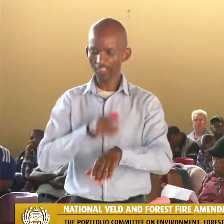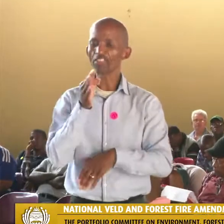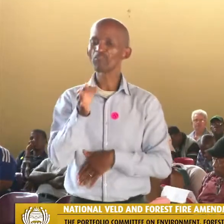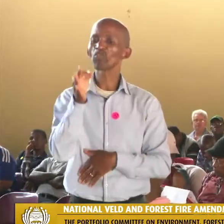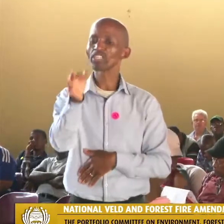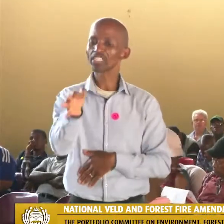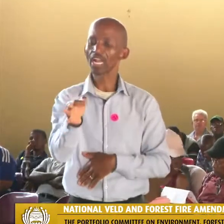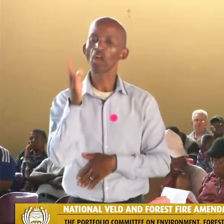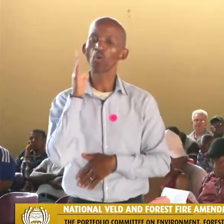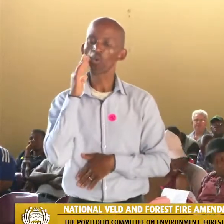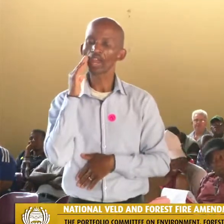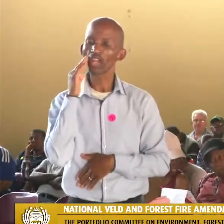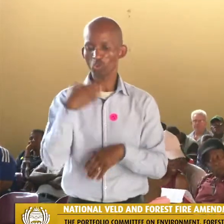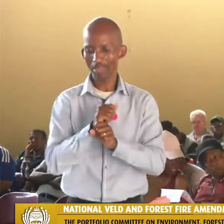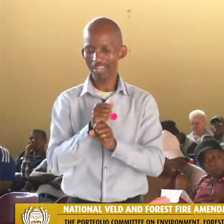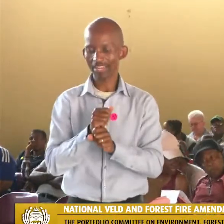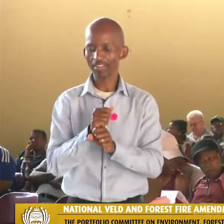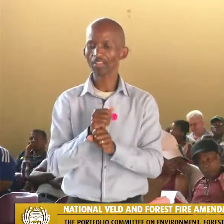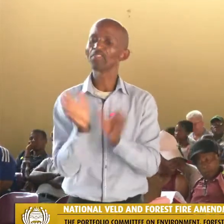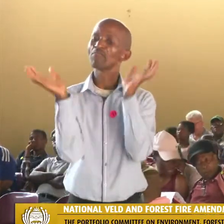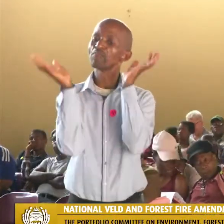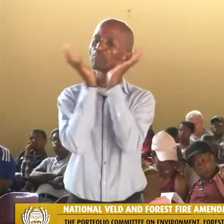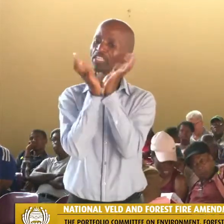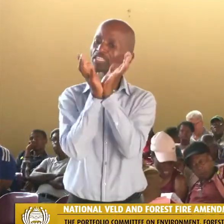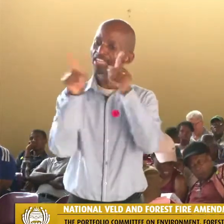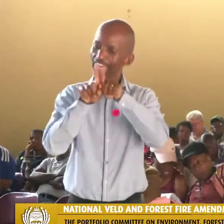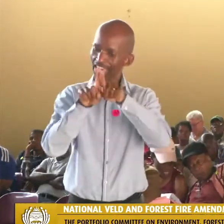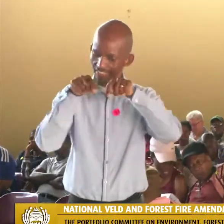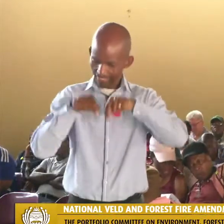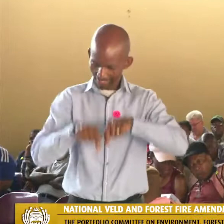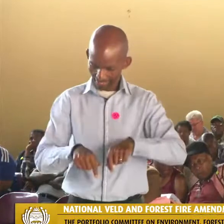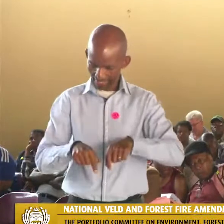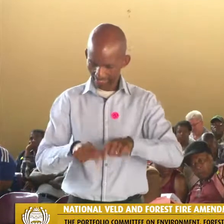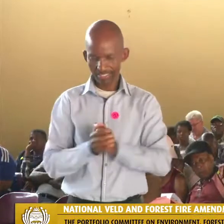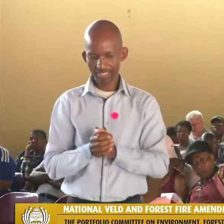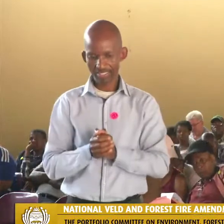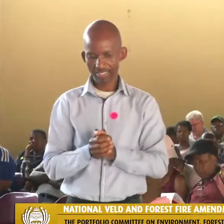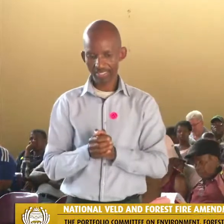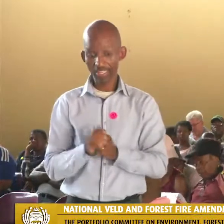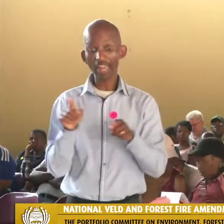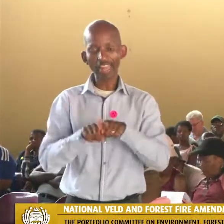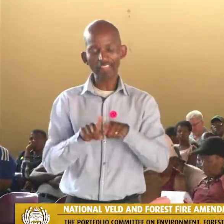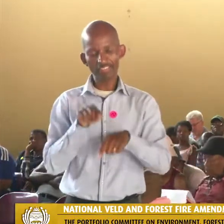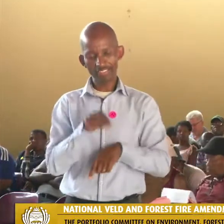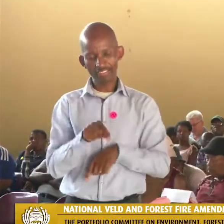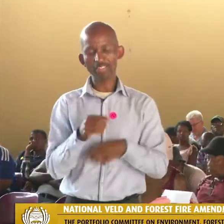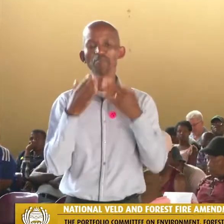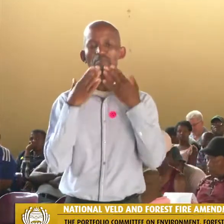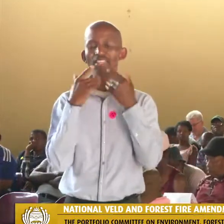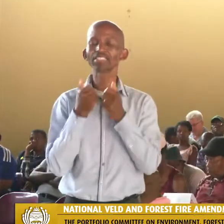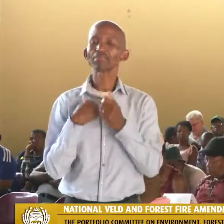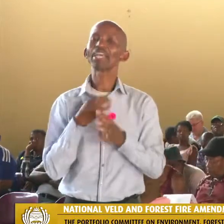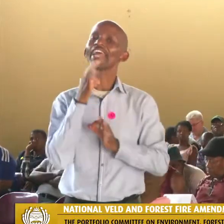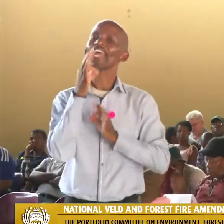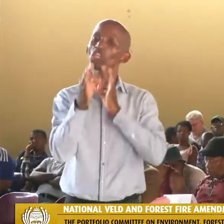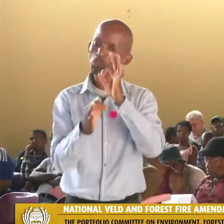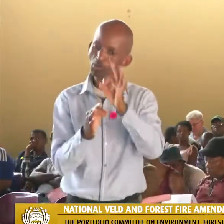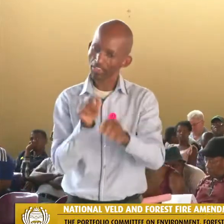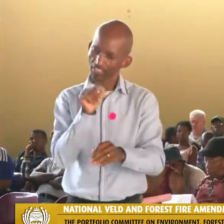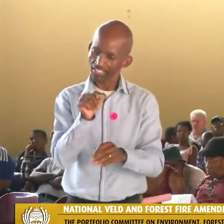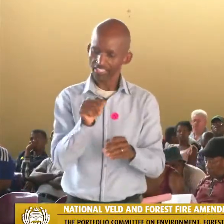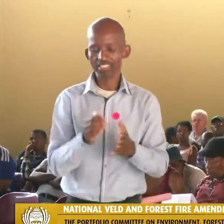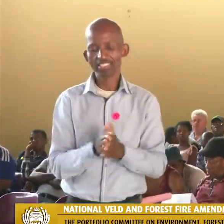ga o tlo etsa kopano e tshwanang le e. As Chairperson, specific as it is, it tlhalosa gore this is the